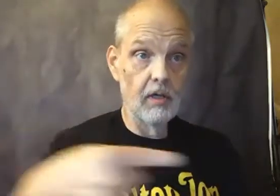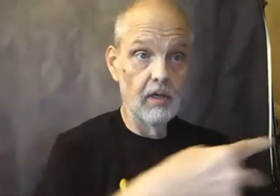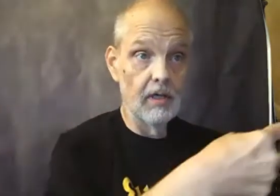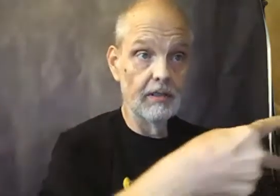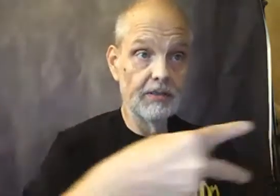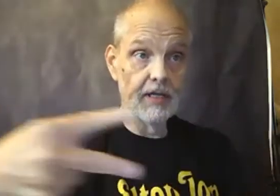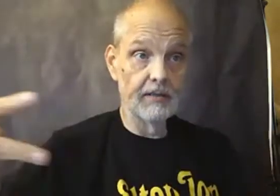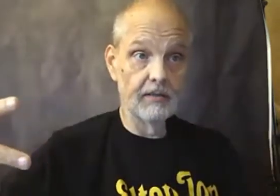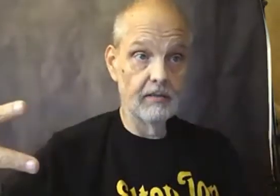second,